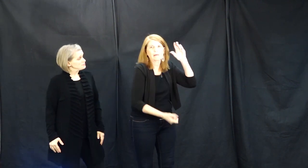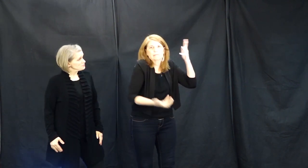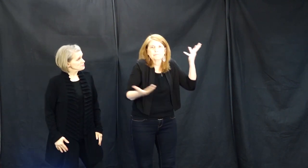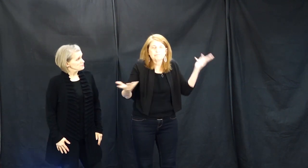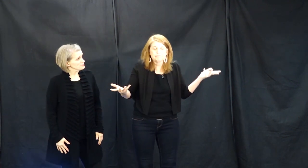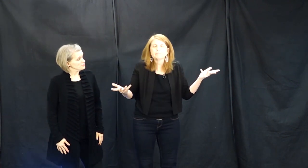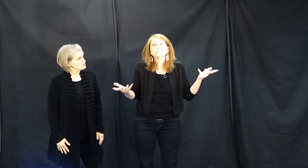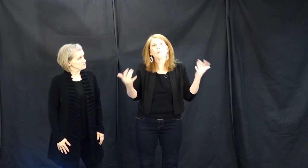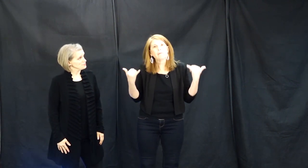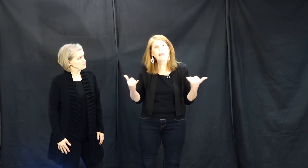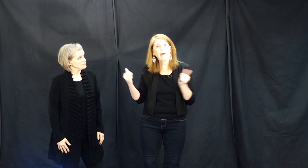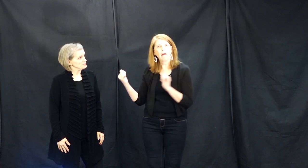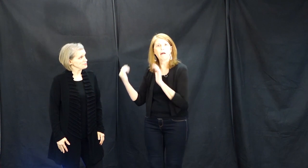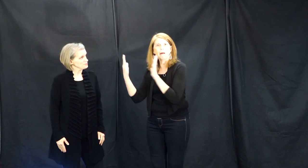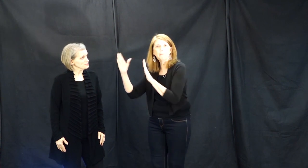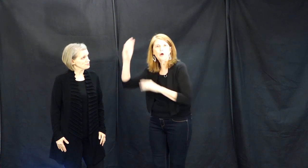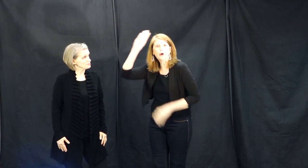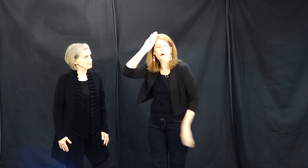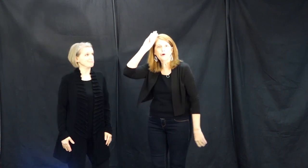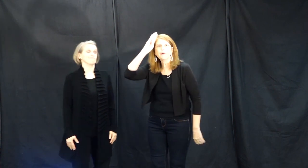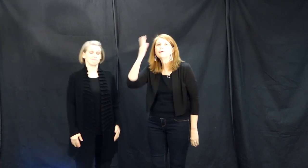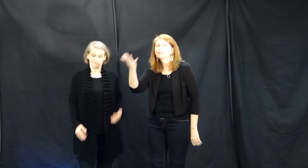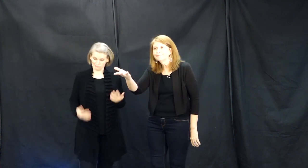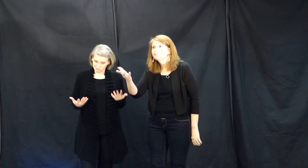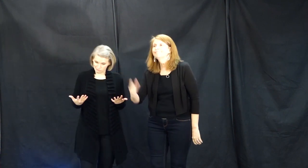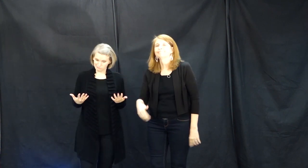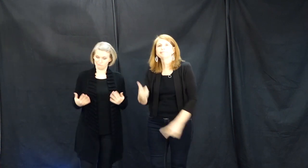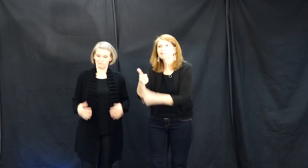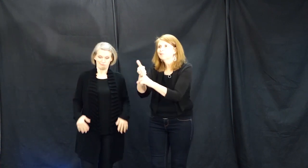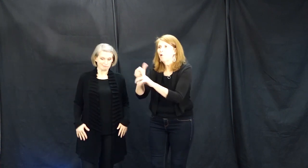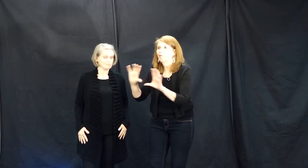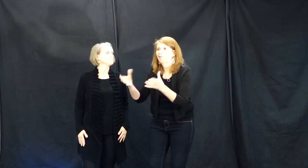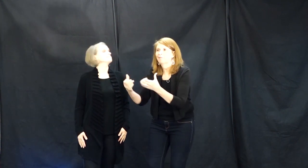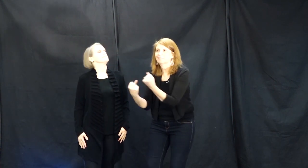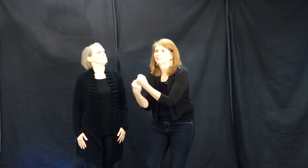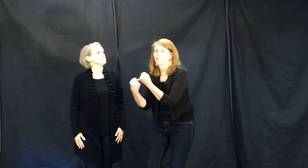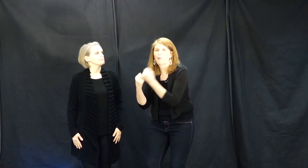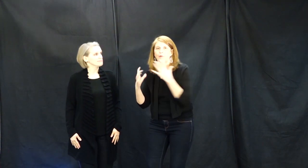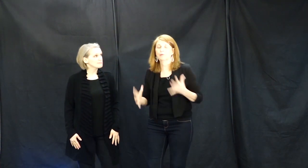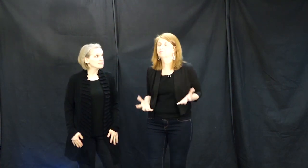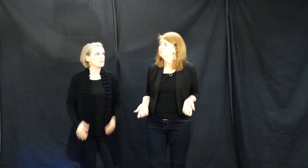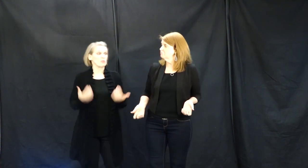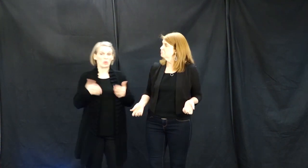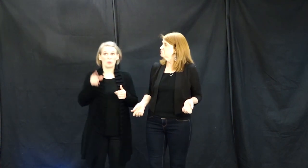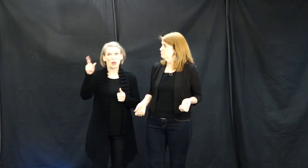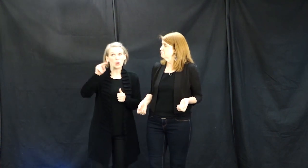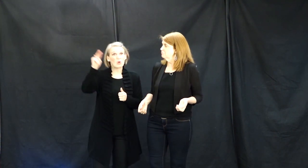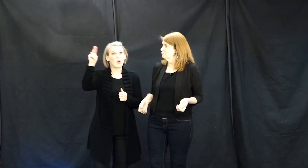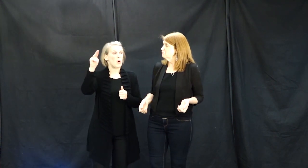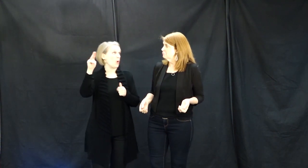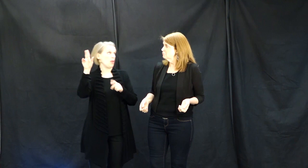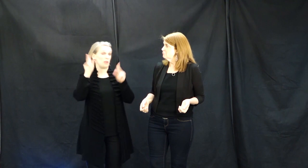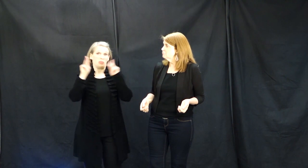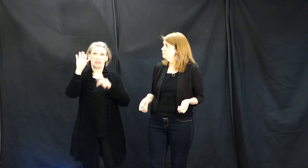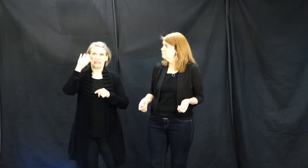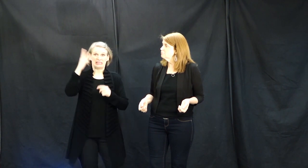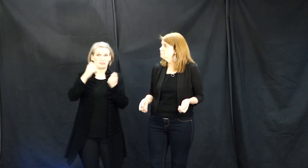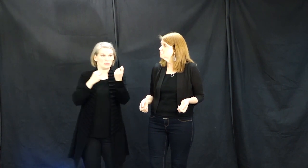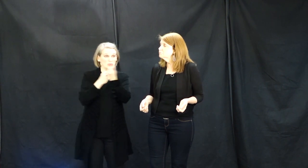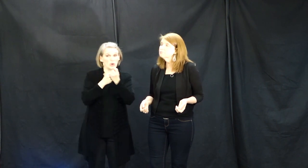action. So now I'm facing Aaron Burr with his own faction. He's very attractive in the North. New Yorkers like his chances. He's not